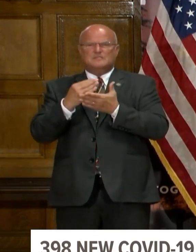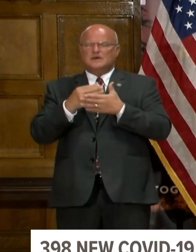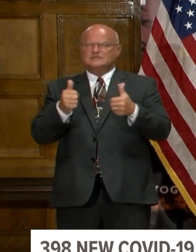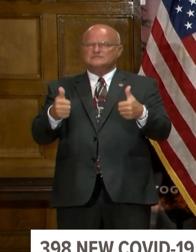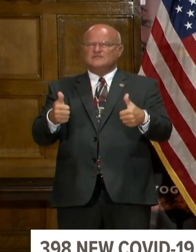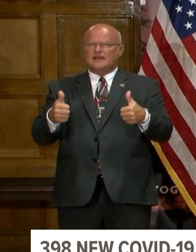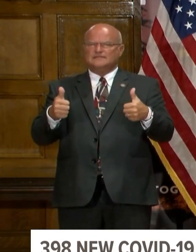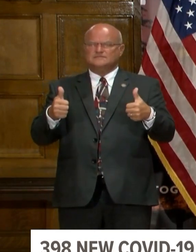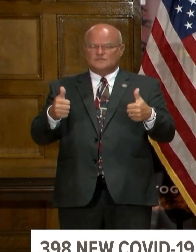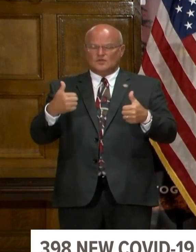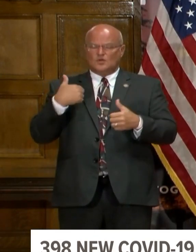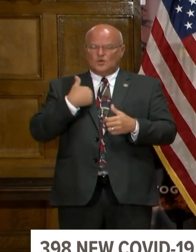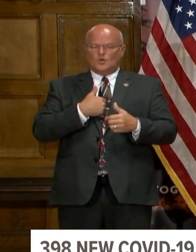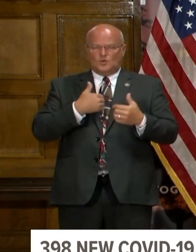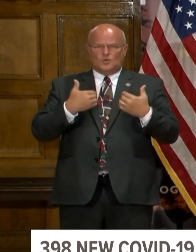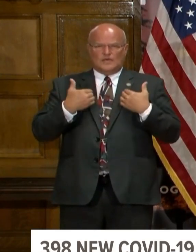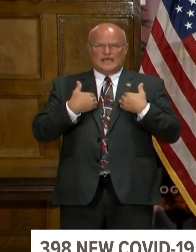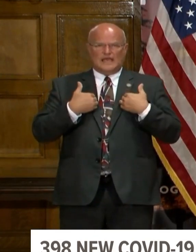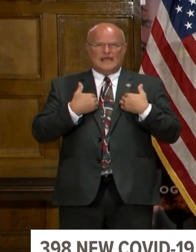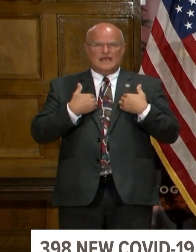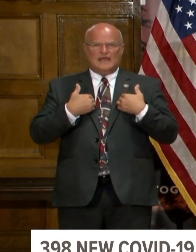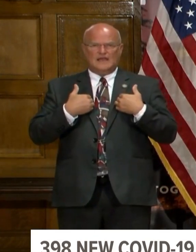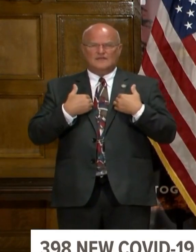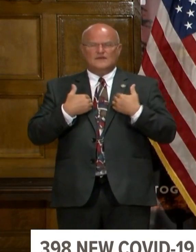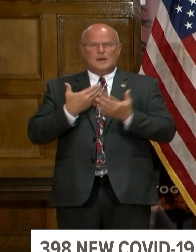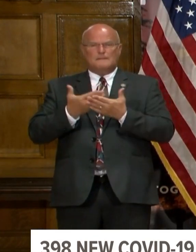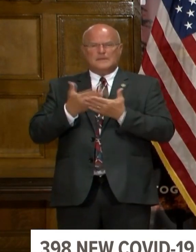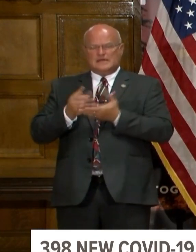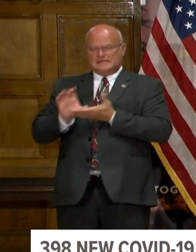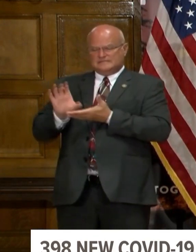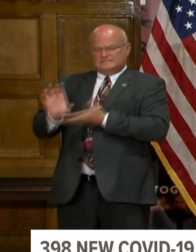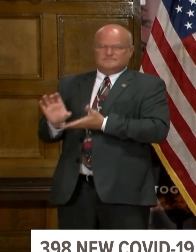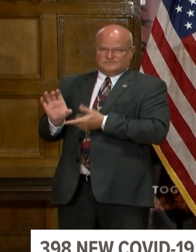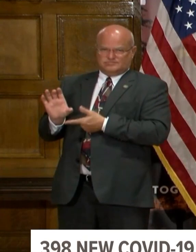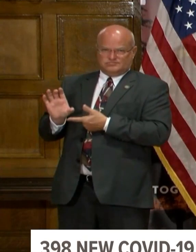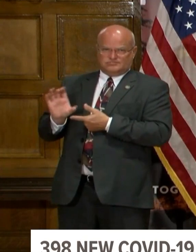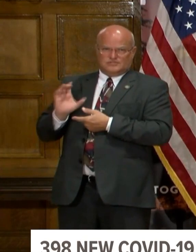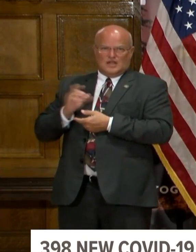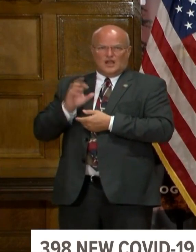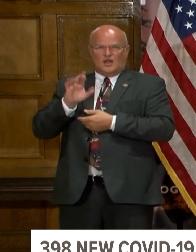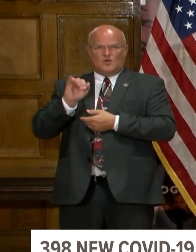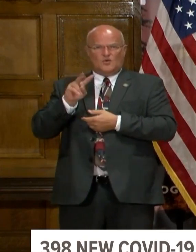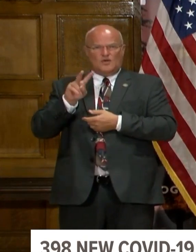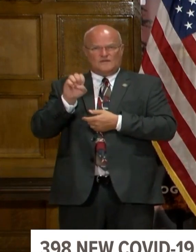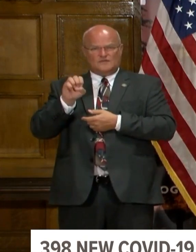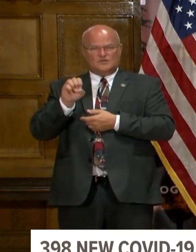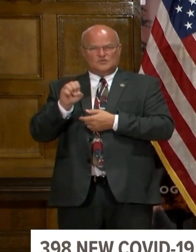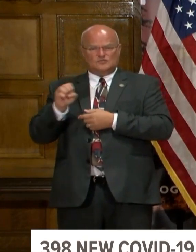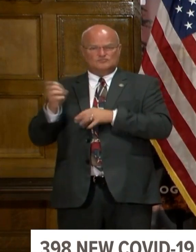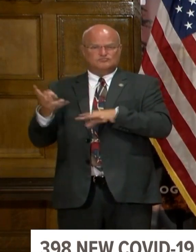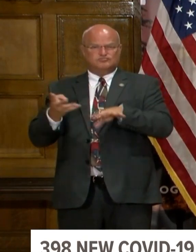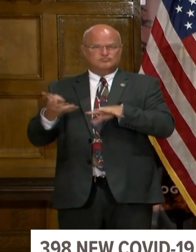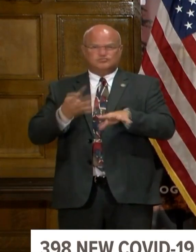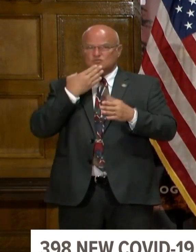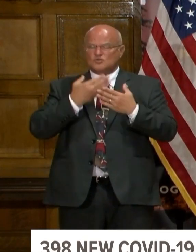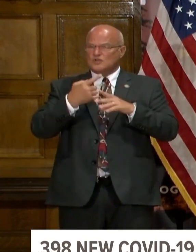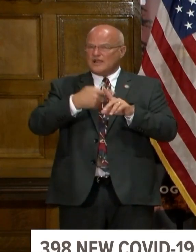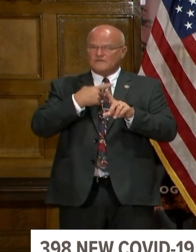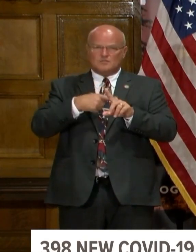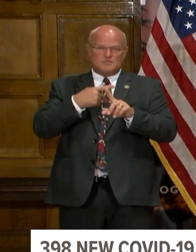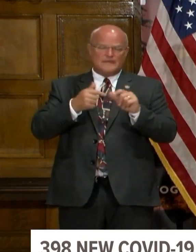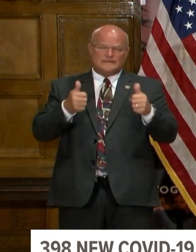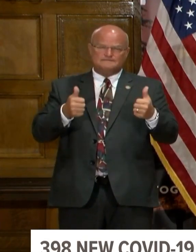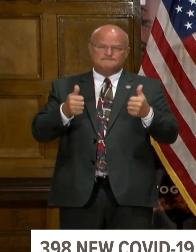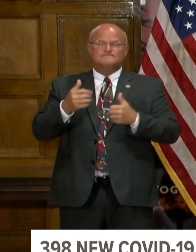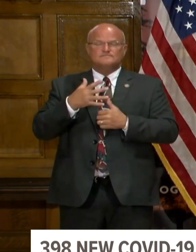good shape. We have an unallocated surplus. Our revenue stream is good every month.